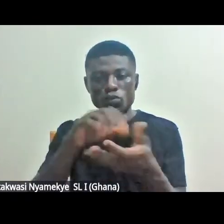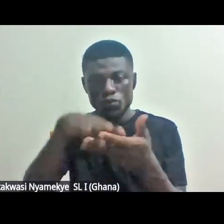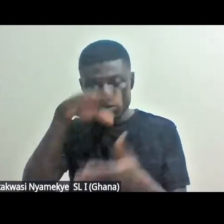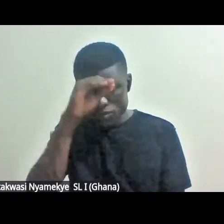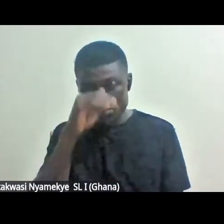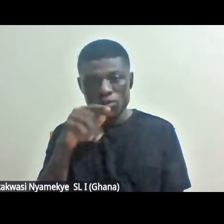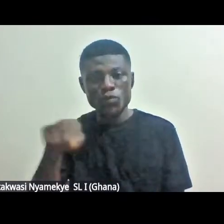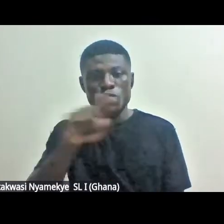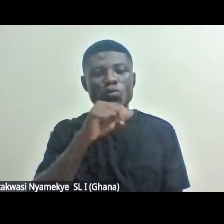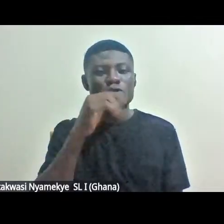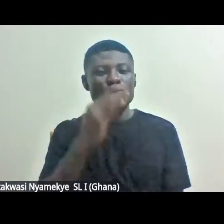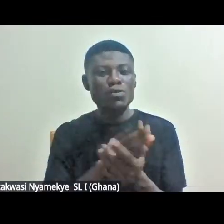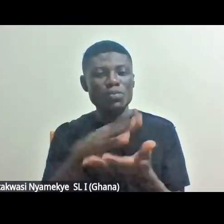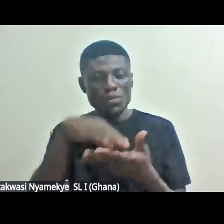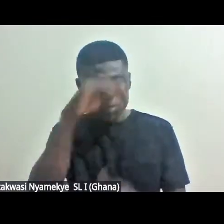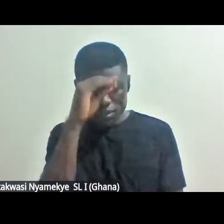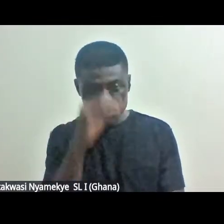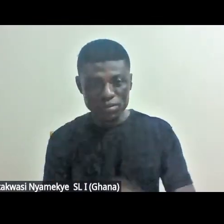stop learning.